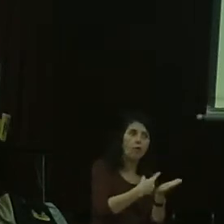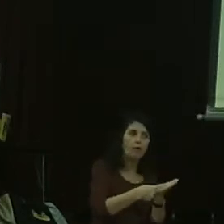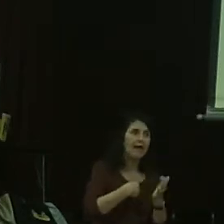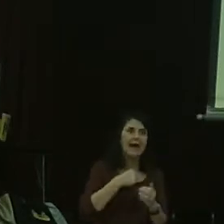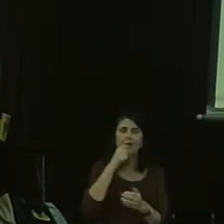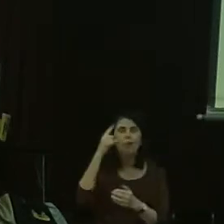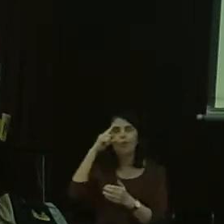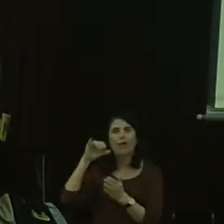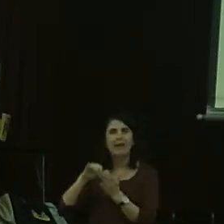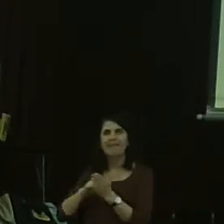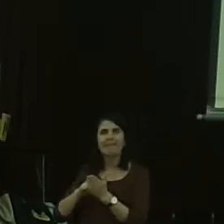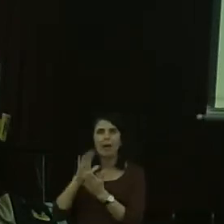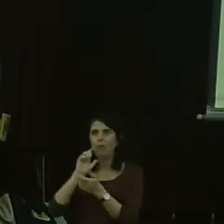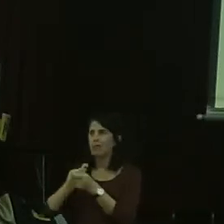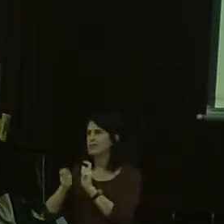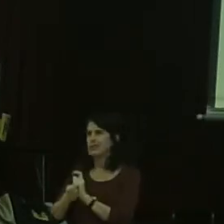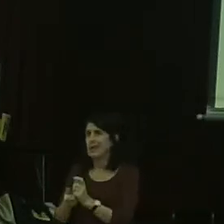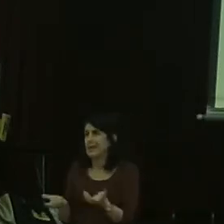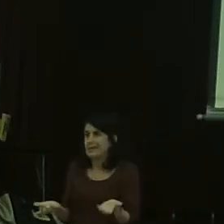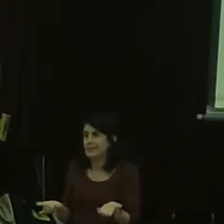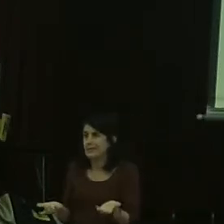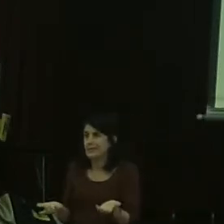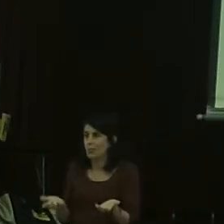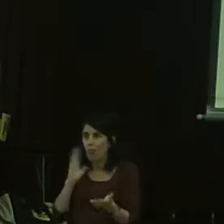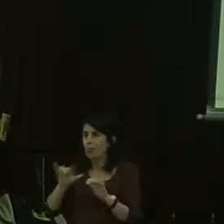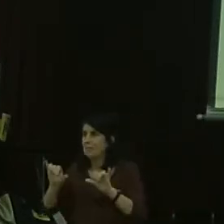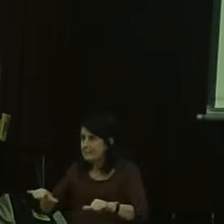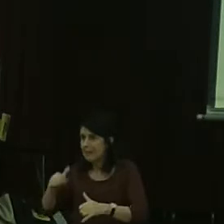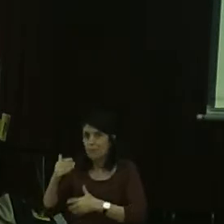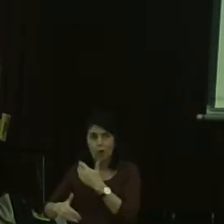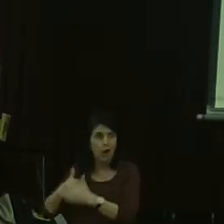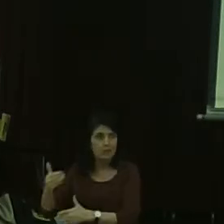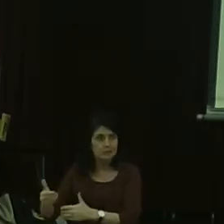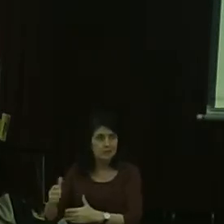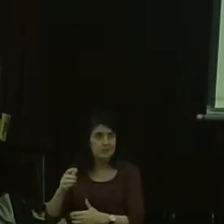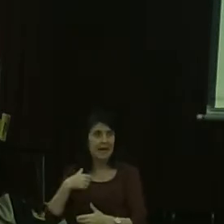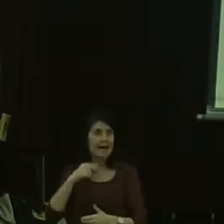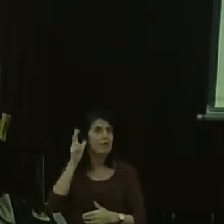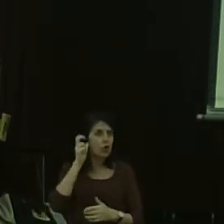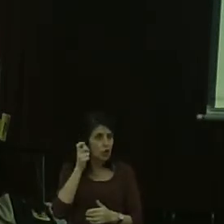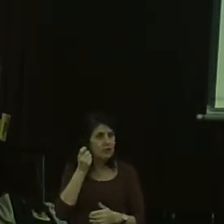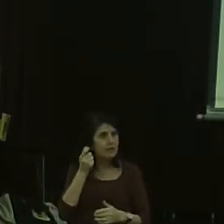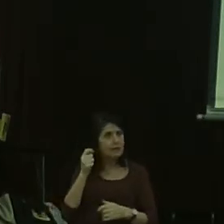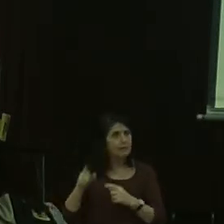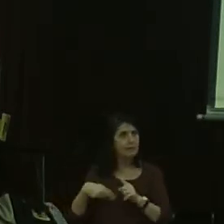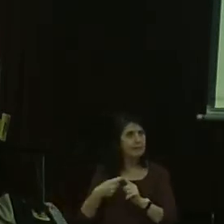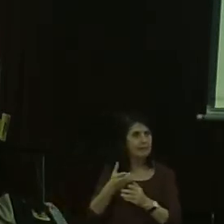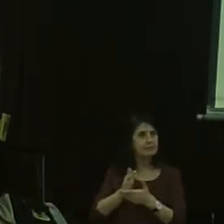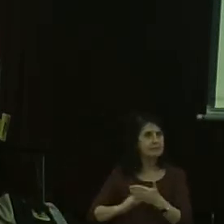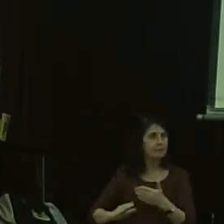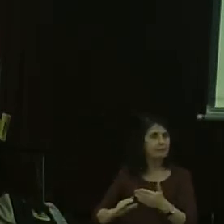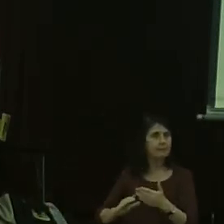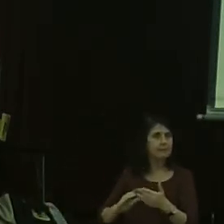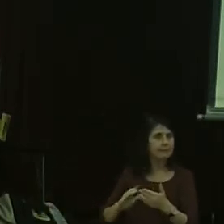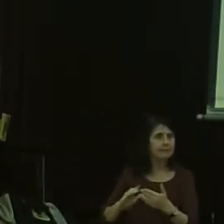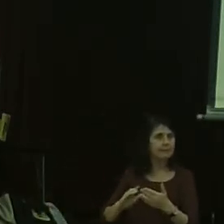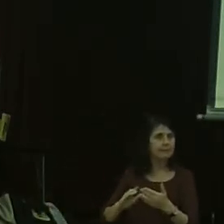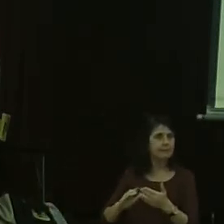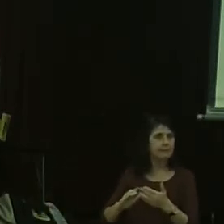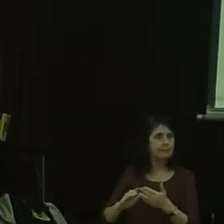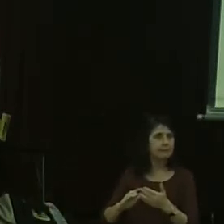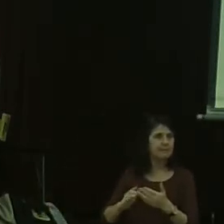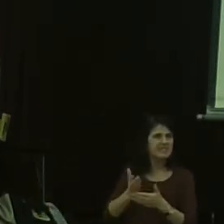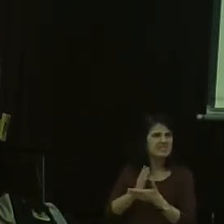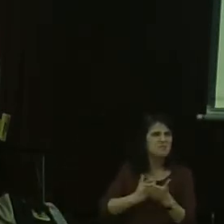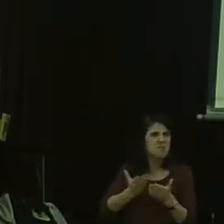think that's going to change. So I have heard a little bit about some measures we're taking